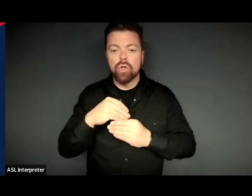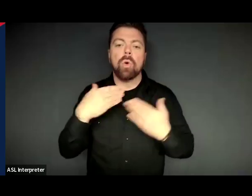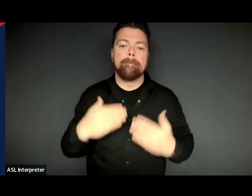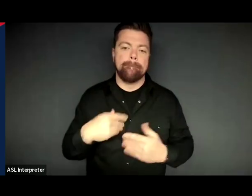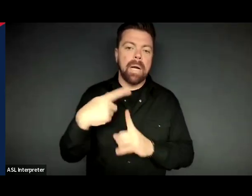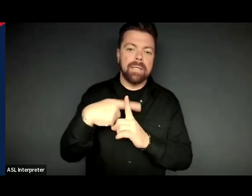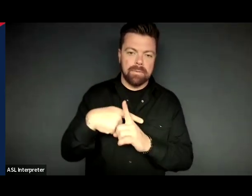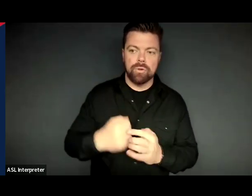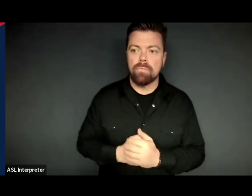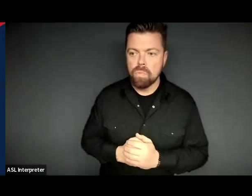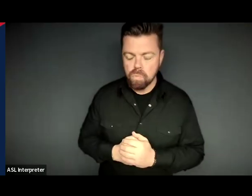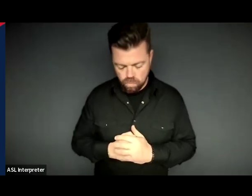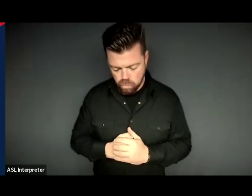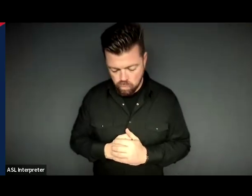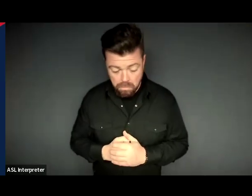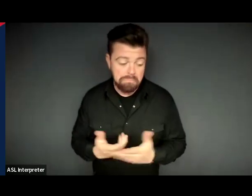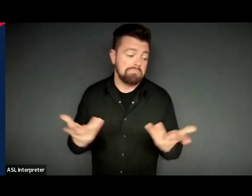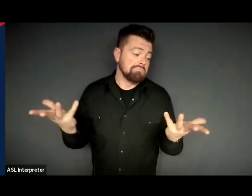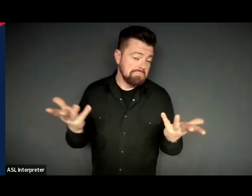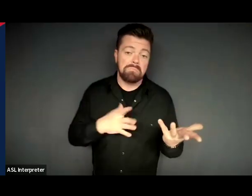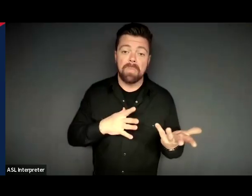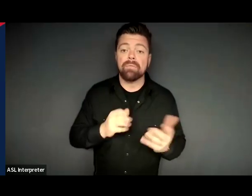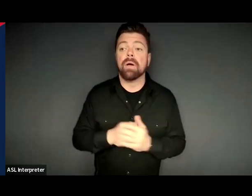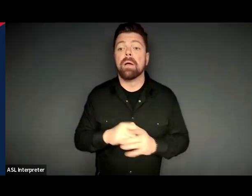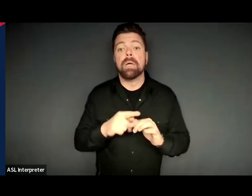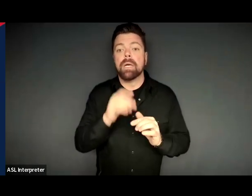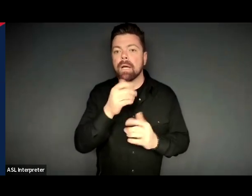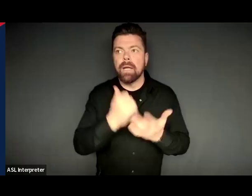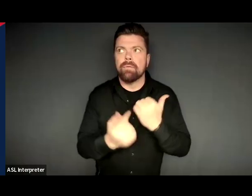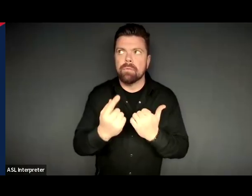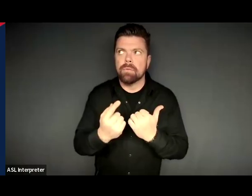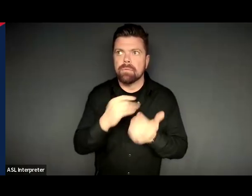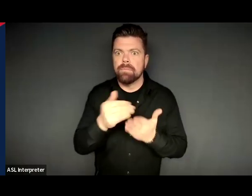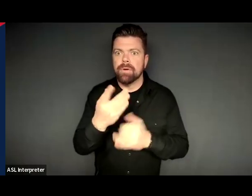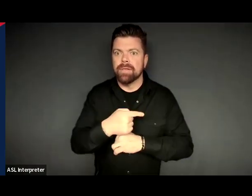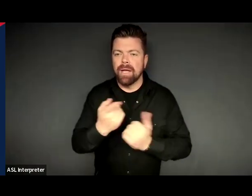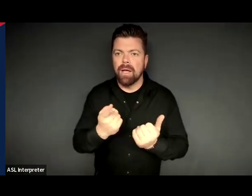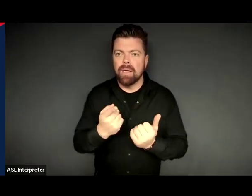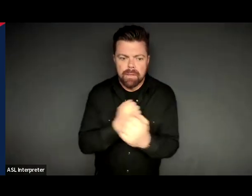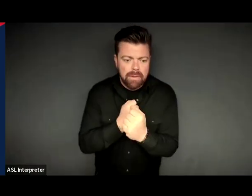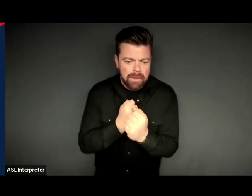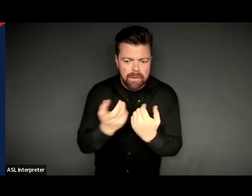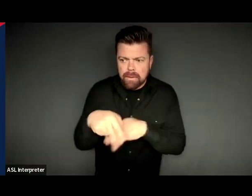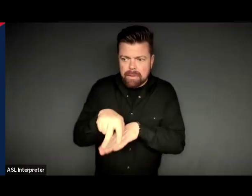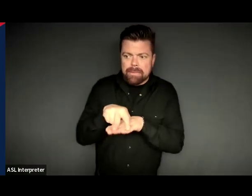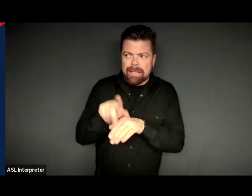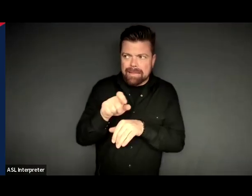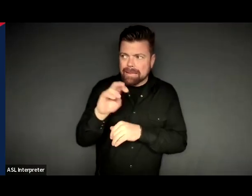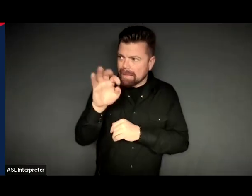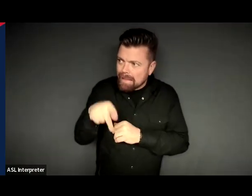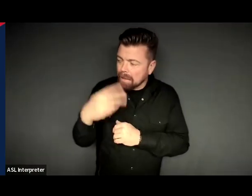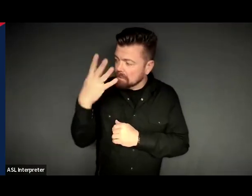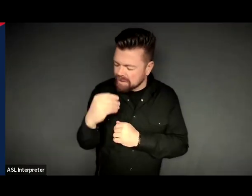temperature. Well, that's fine, but not everybody wants to take a nap in the middle of the day. You got things to do, man. We're busy people.